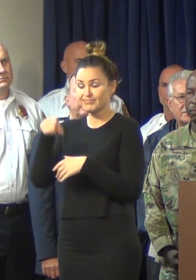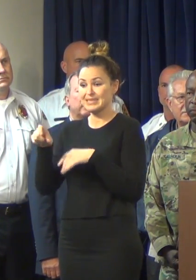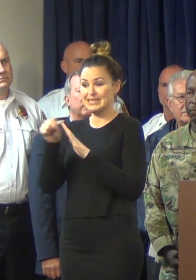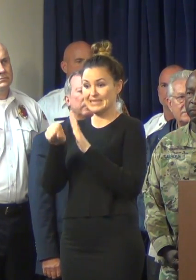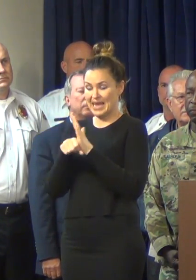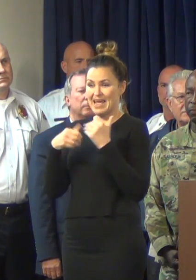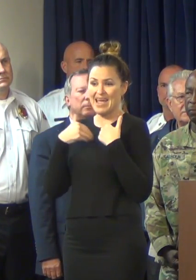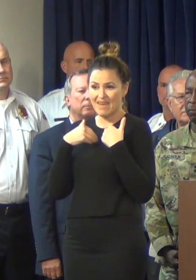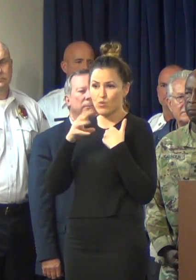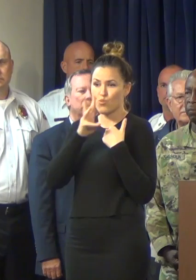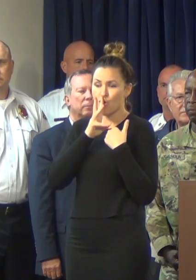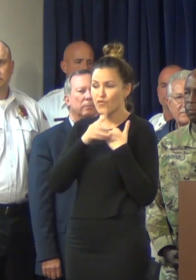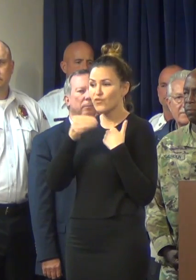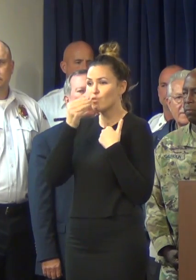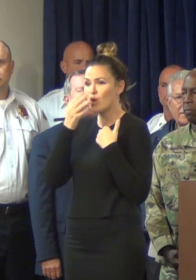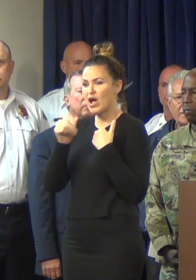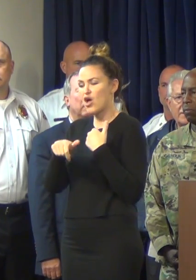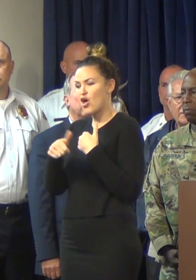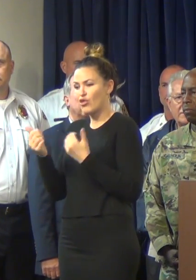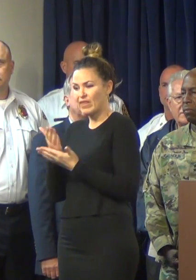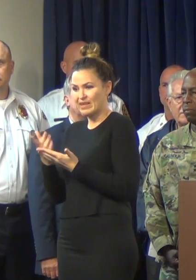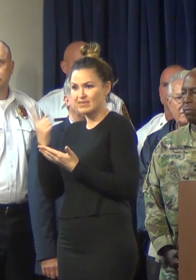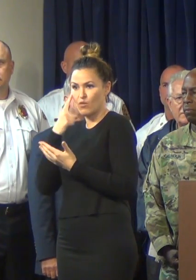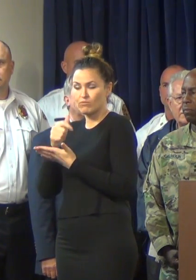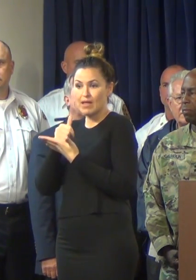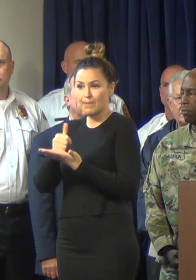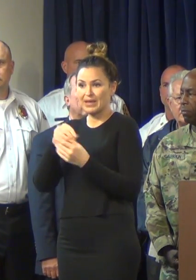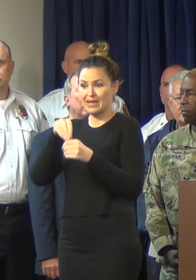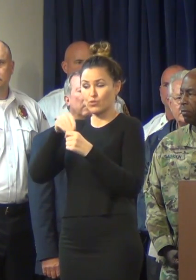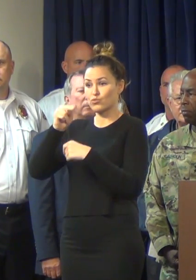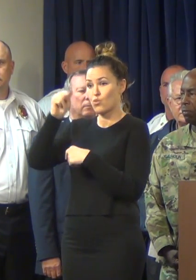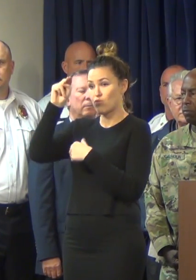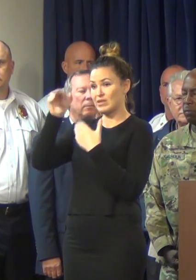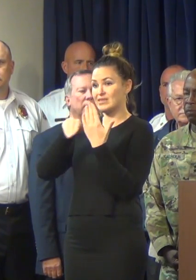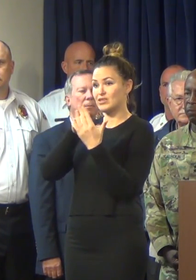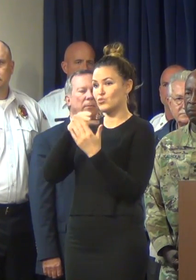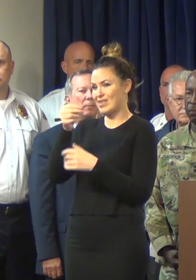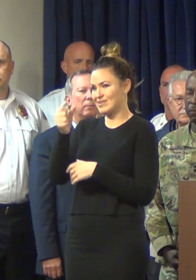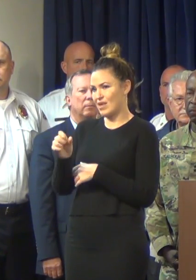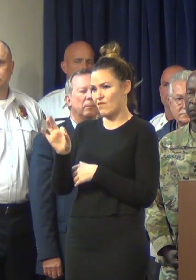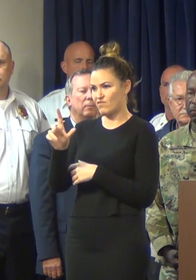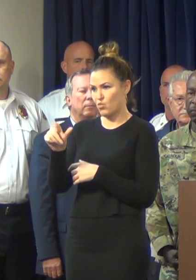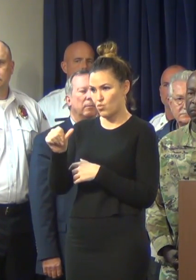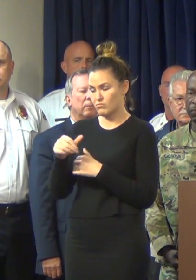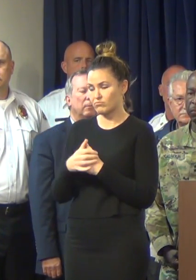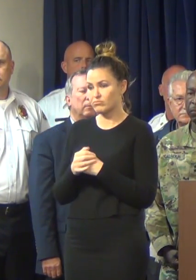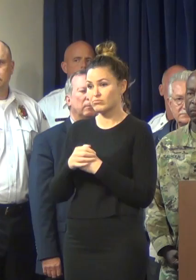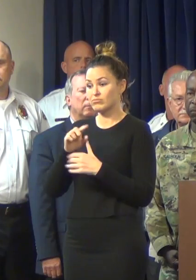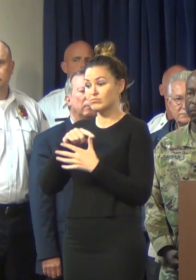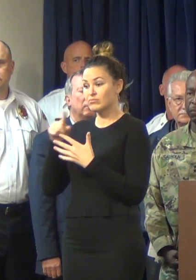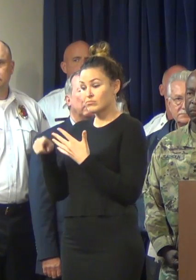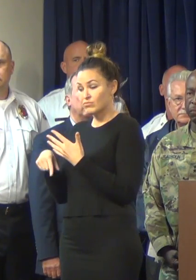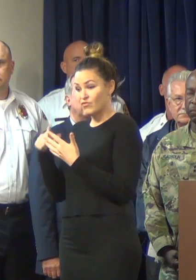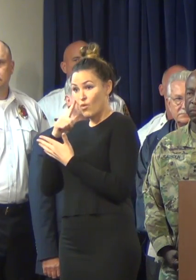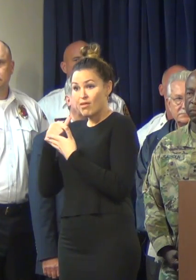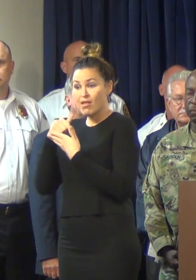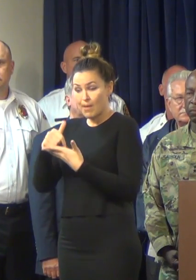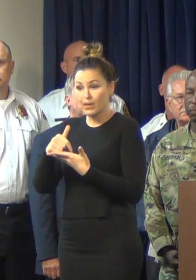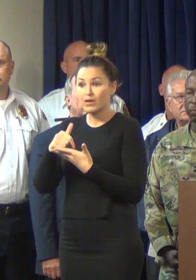water, food, and other life-saving materials stationed in North, Central, and South Florida. These resources will be